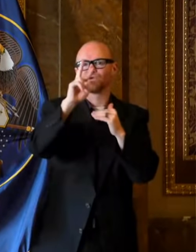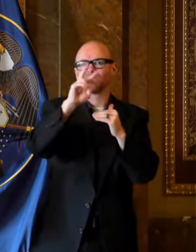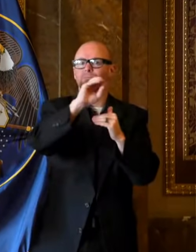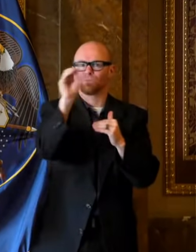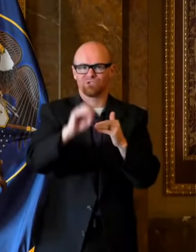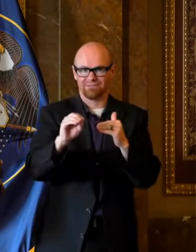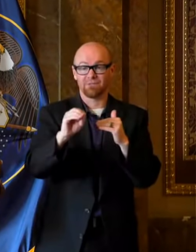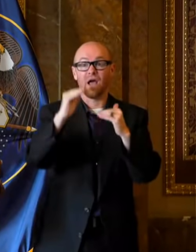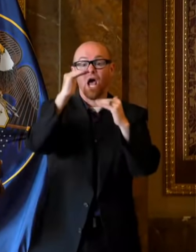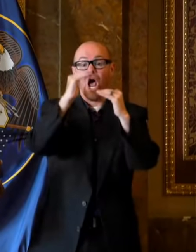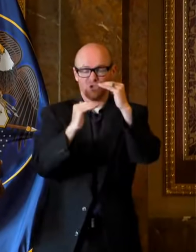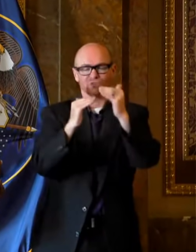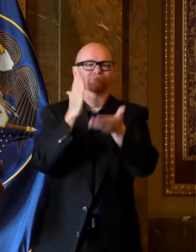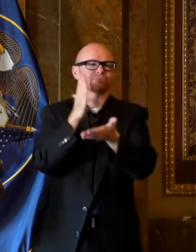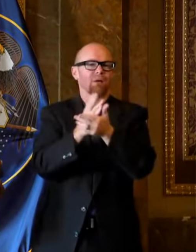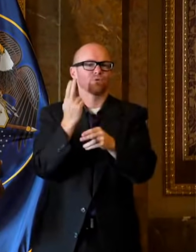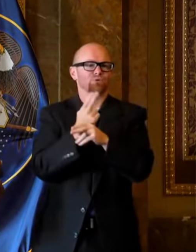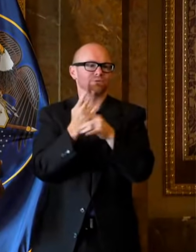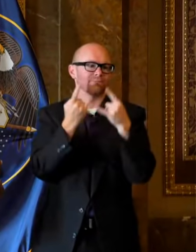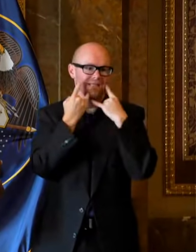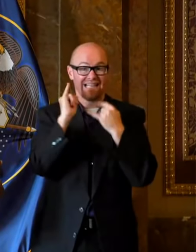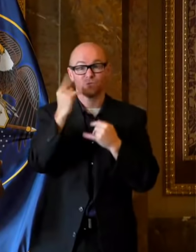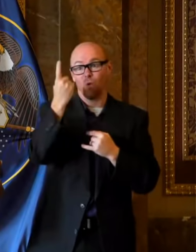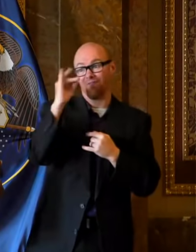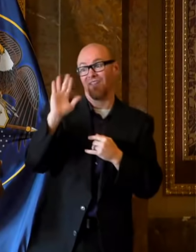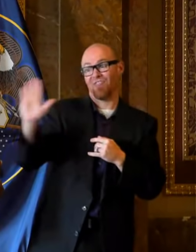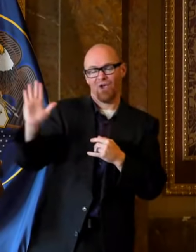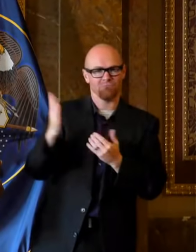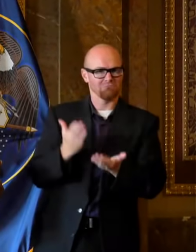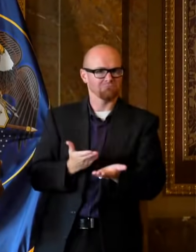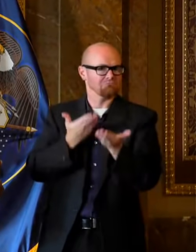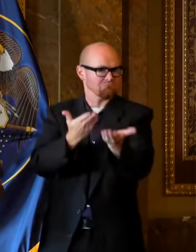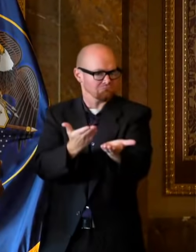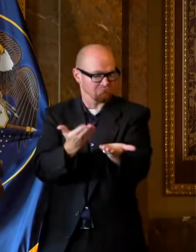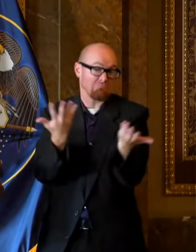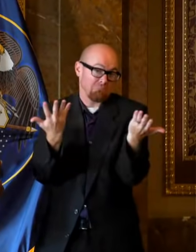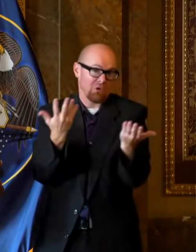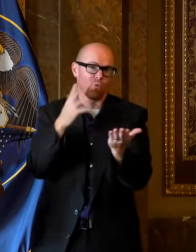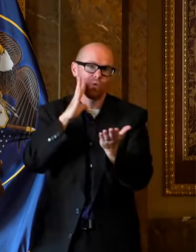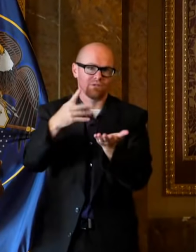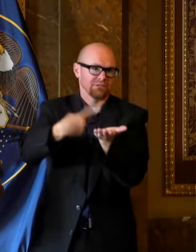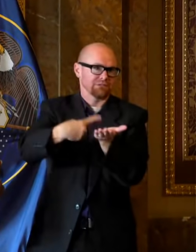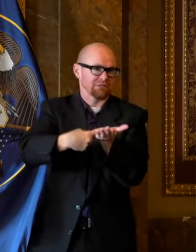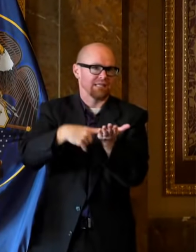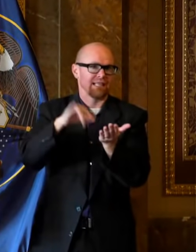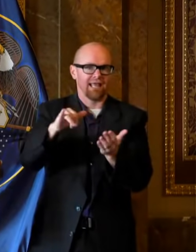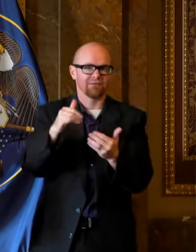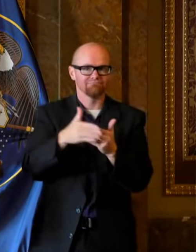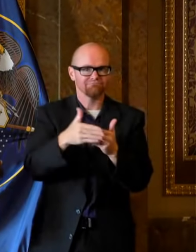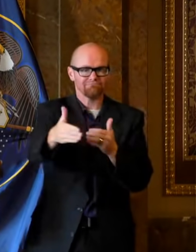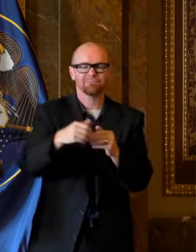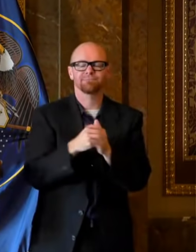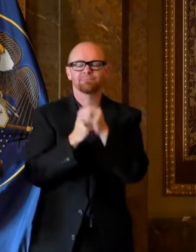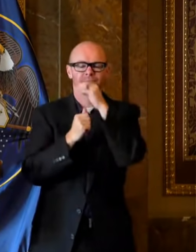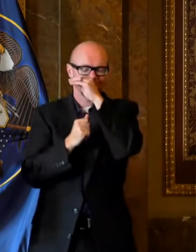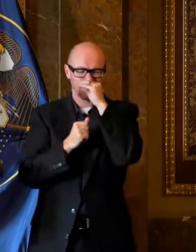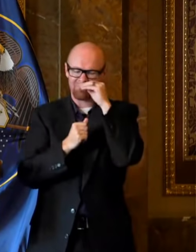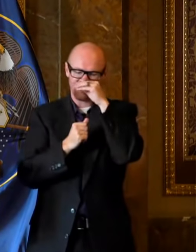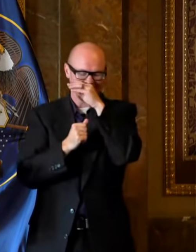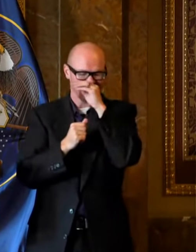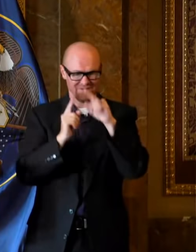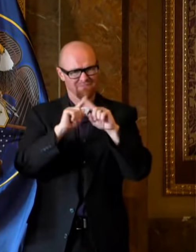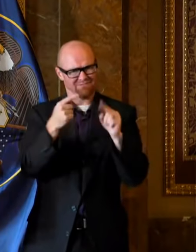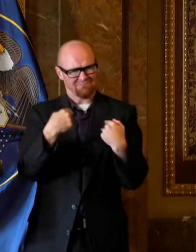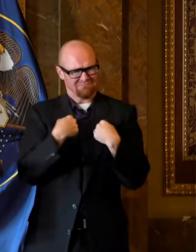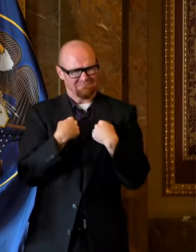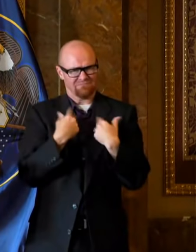the threshold. That was one of the discussion items that was put forward. Look, I also want to be clear, and this